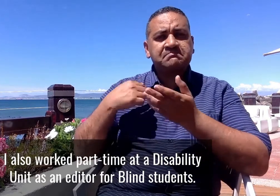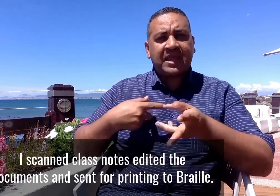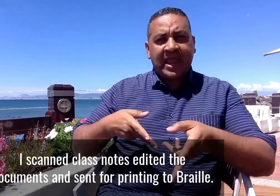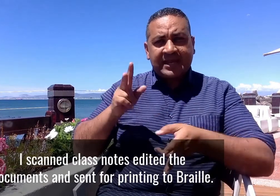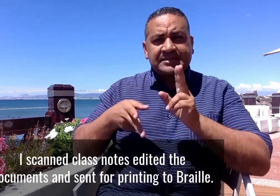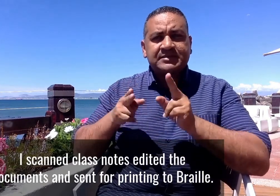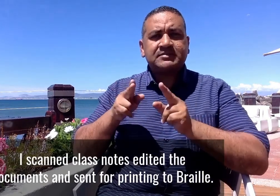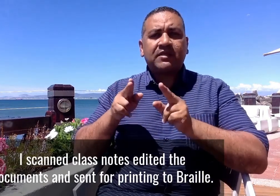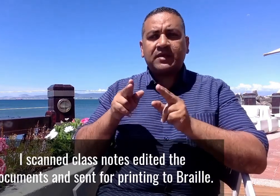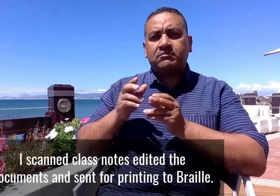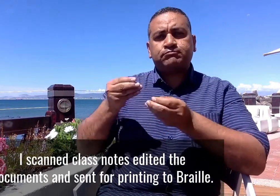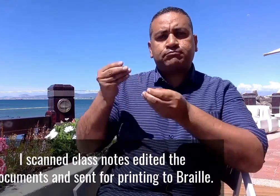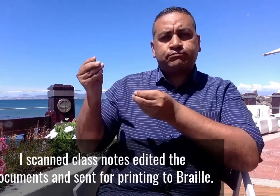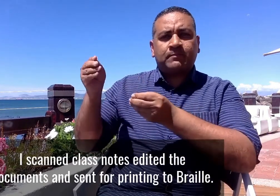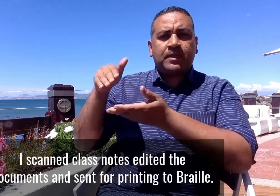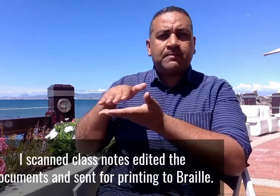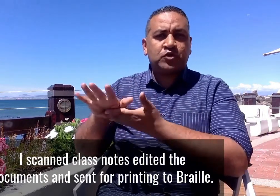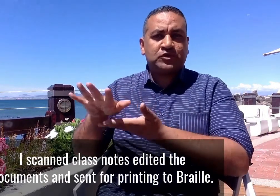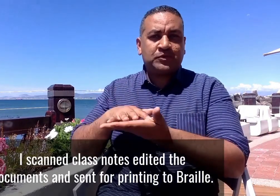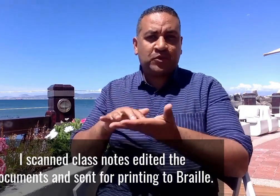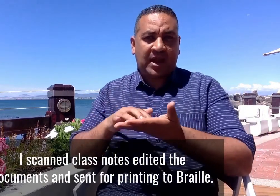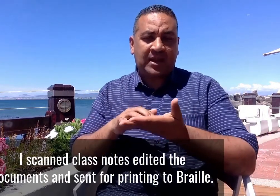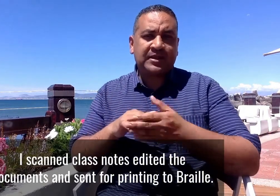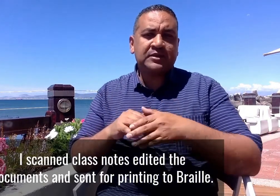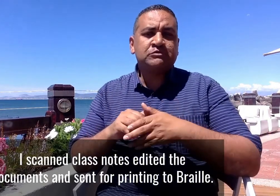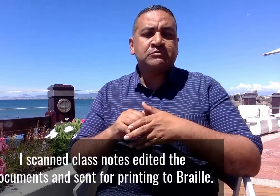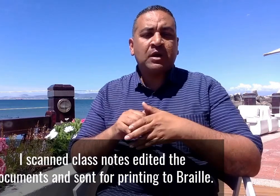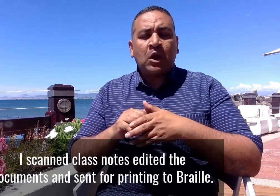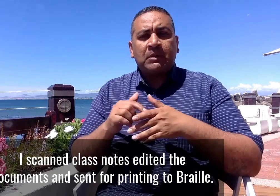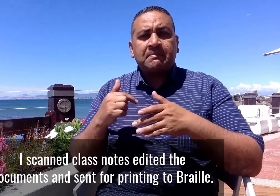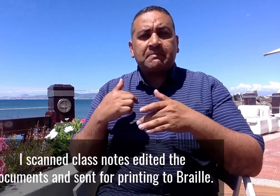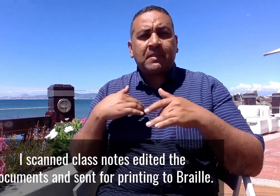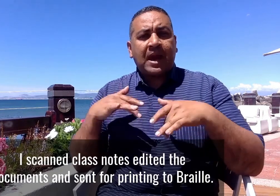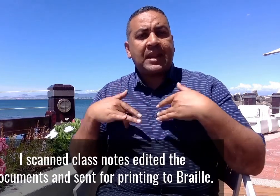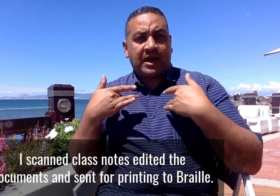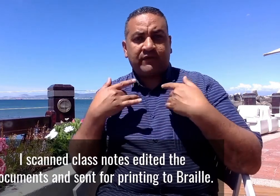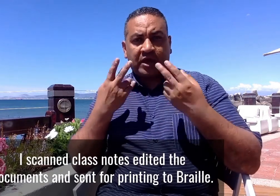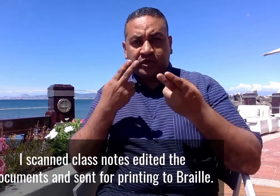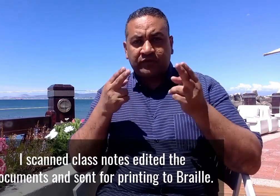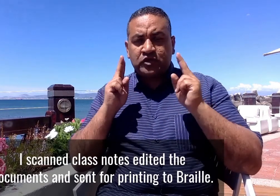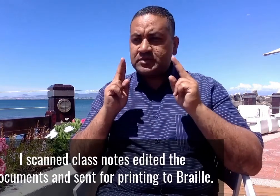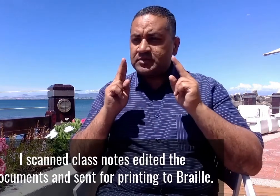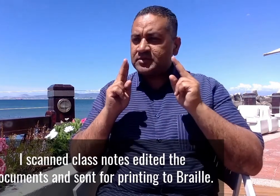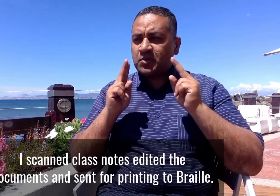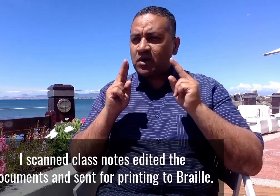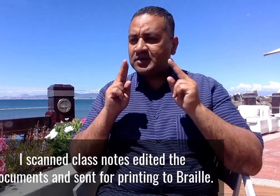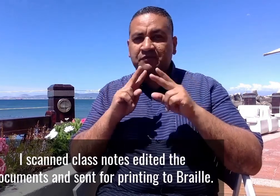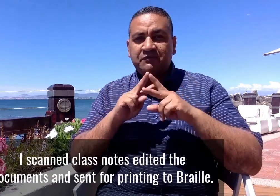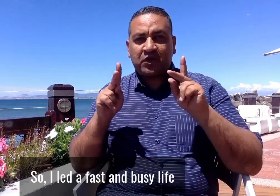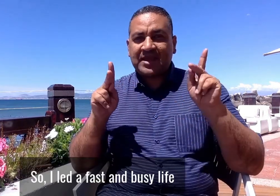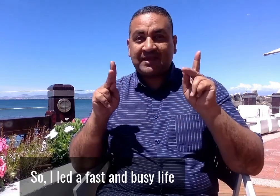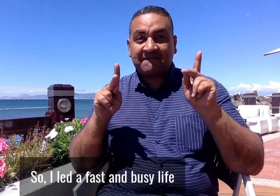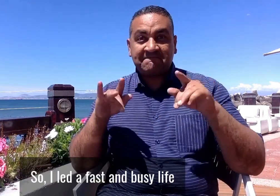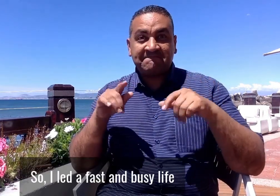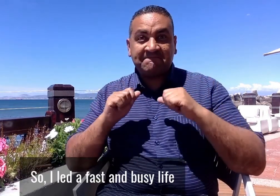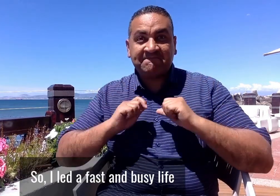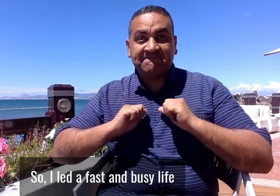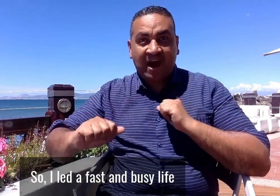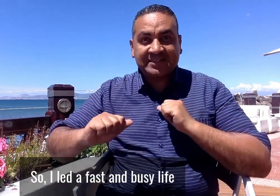I scanned class notes, edited the documents, and sent them for printing to Braille. So